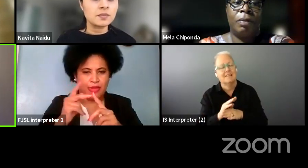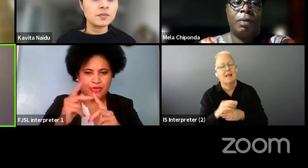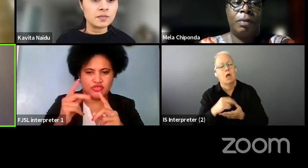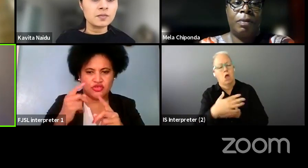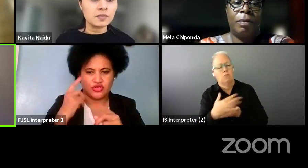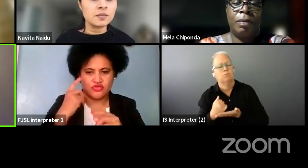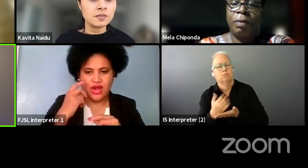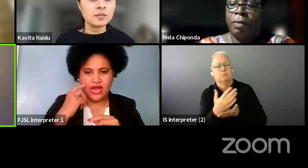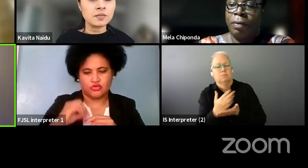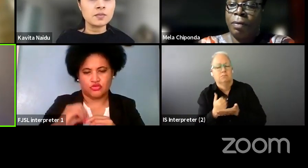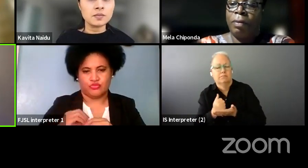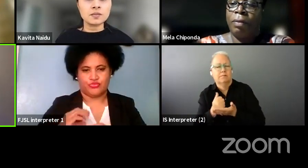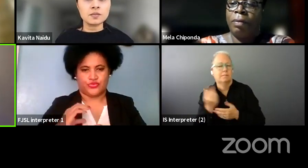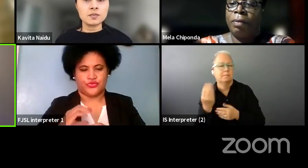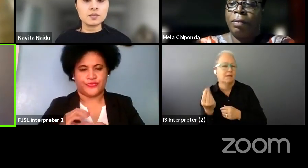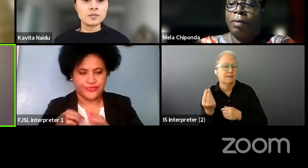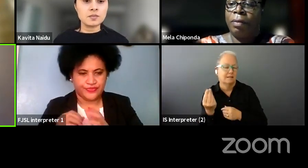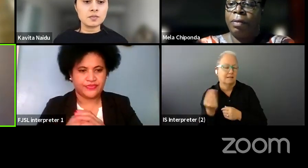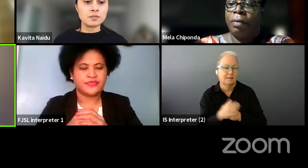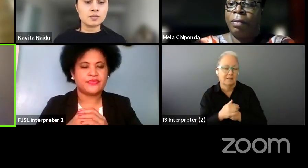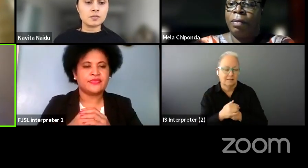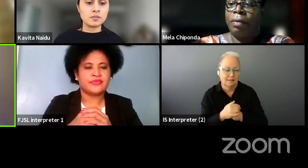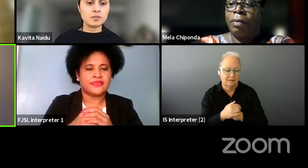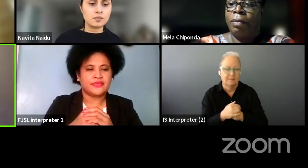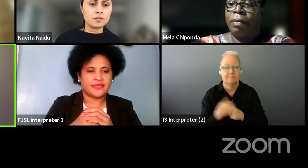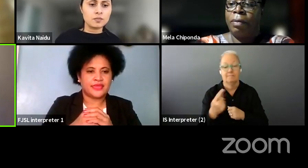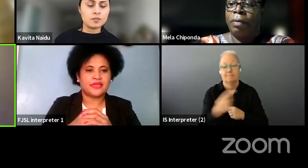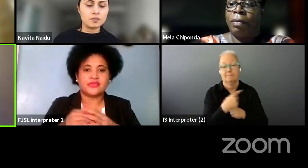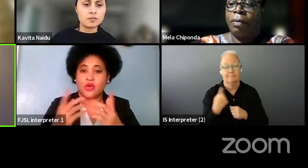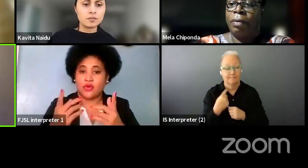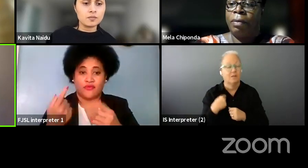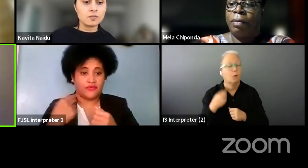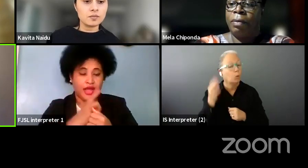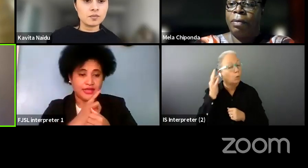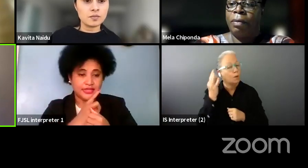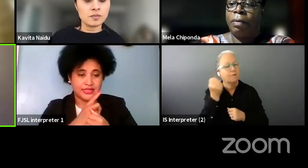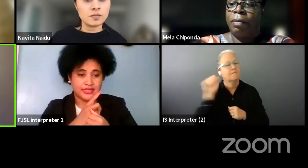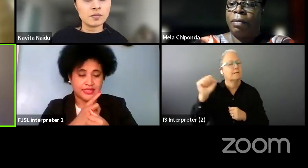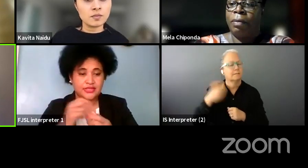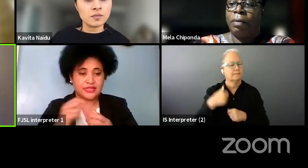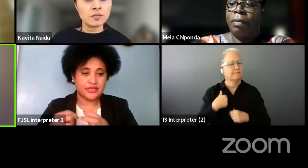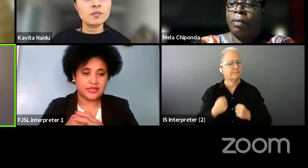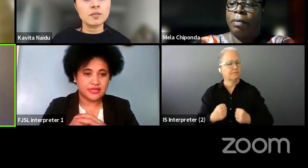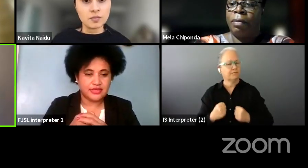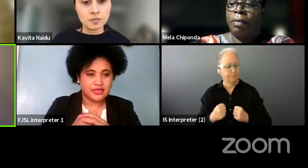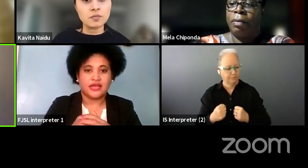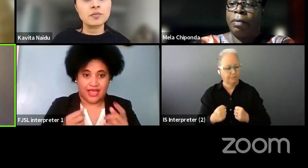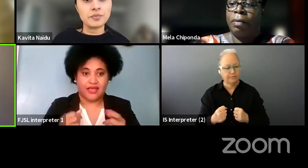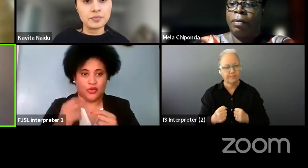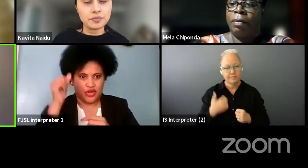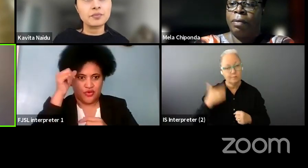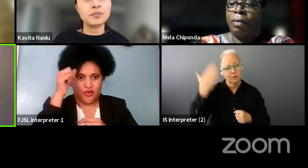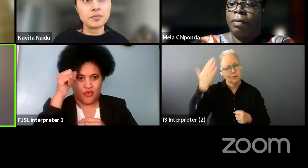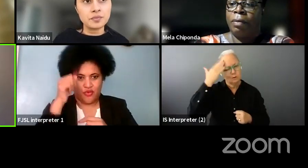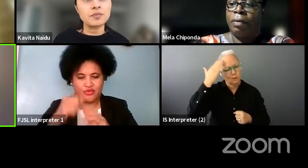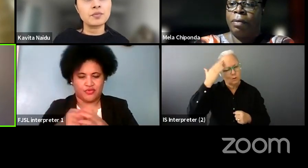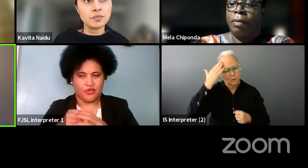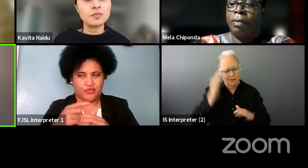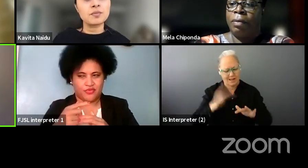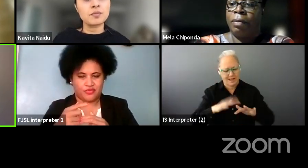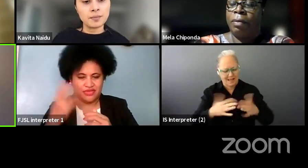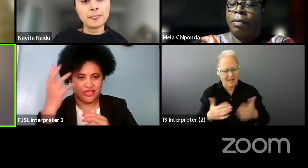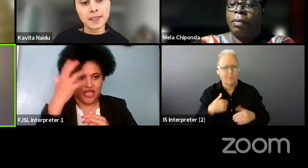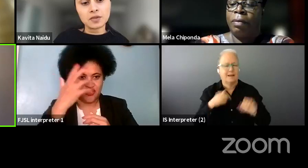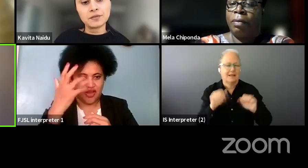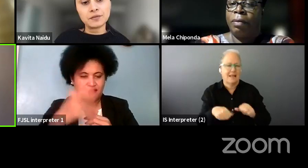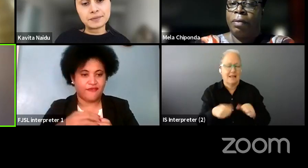countries. And as feminists, we do know the danger of false solutions. And this is something that we should definitely